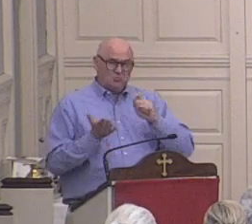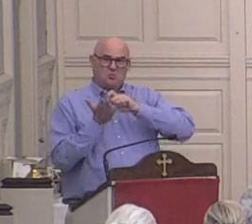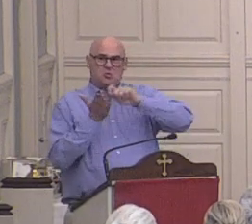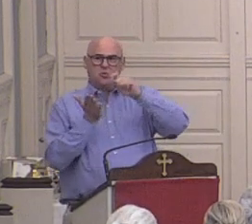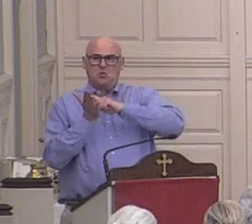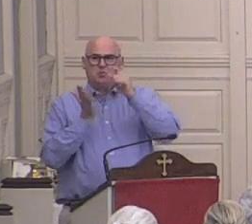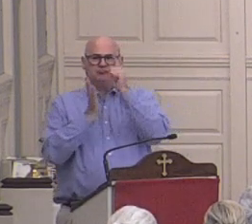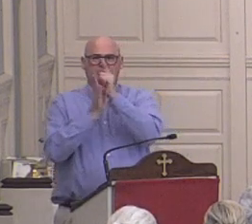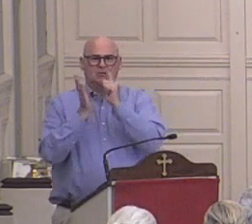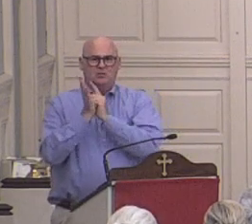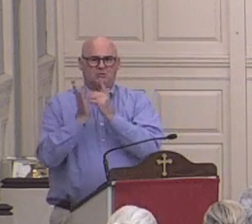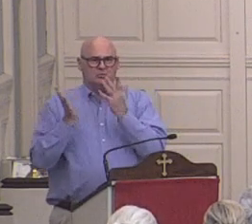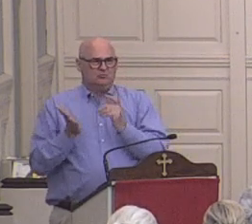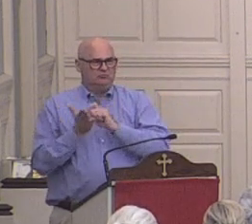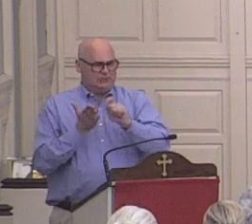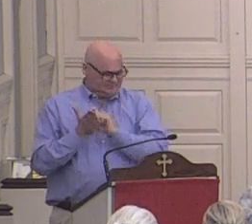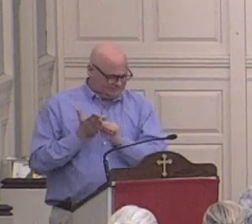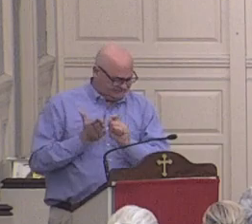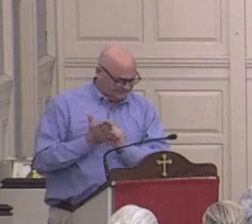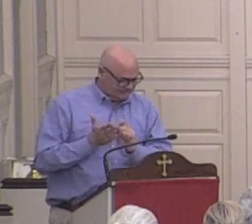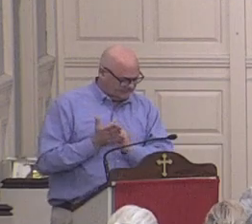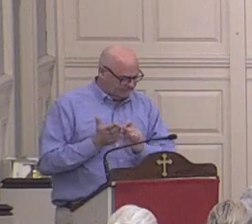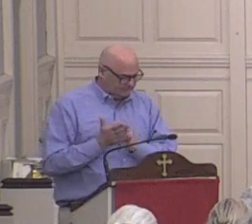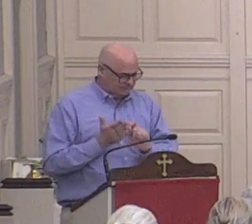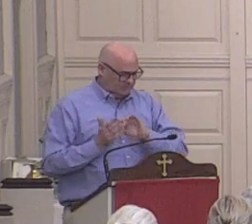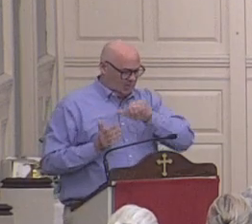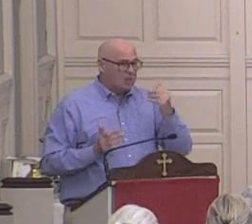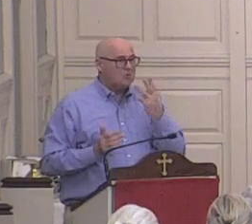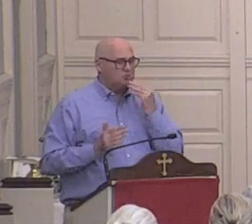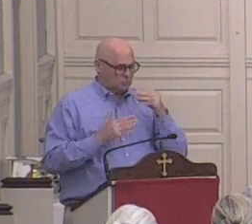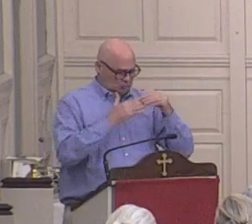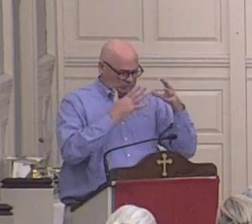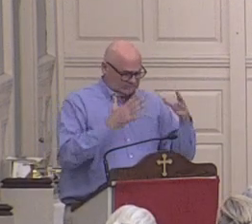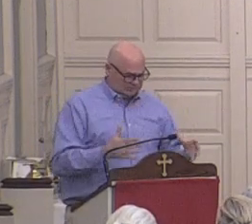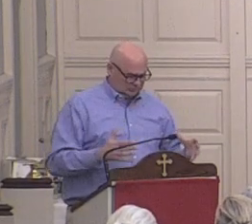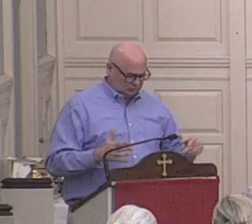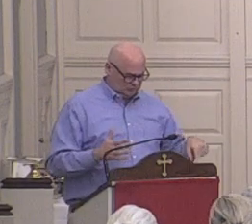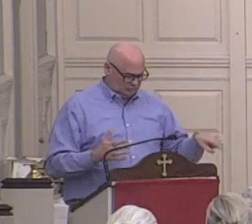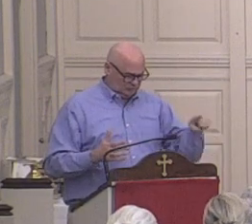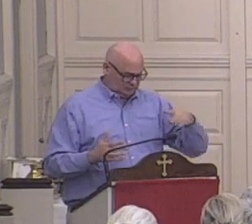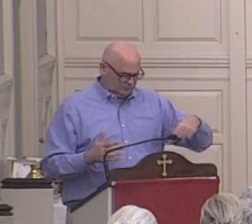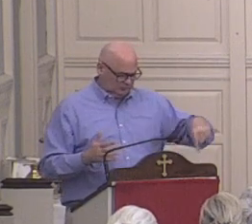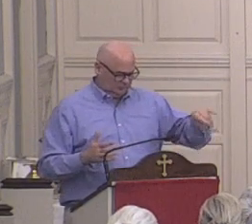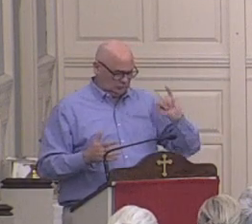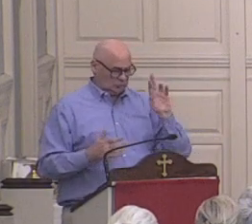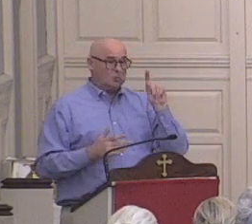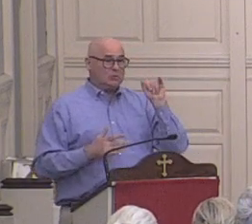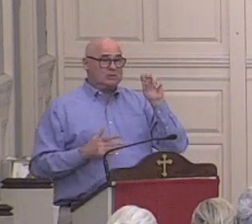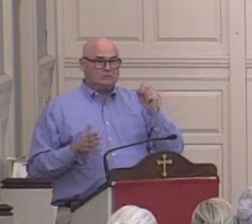chief priests, the scribes, and the elders.